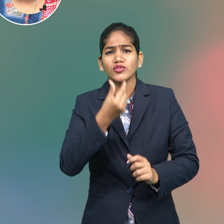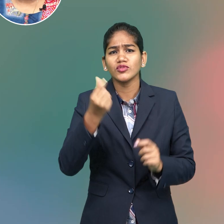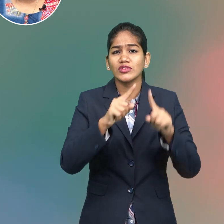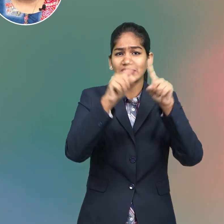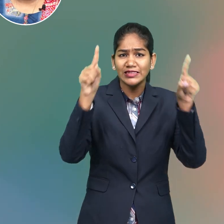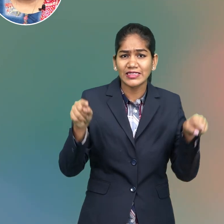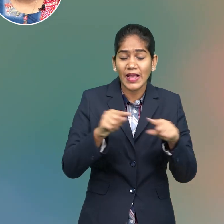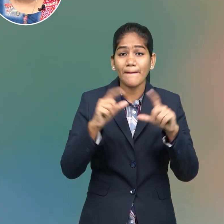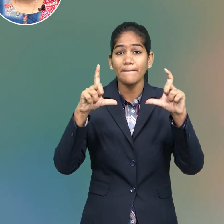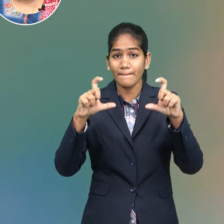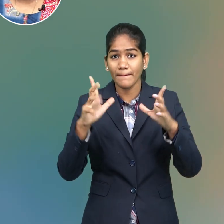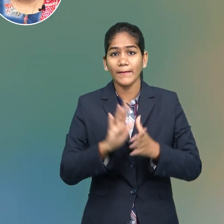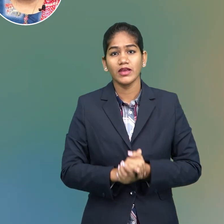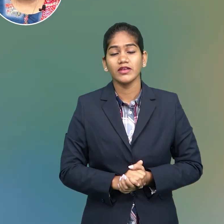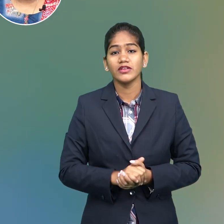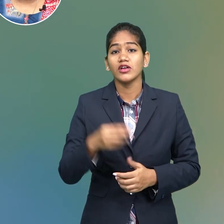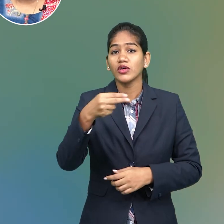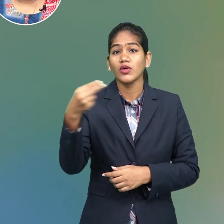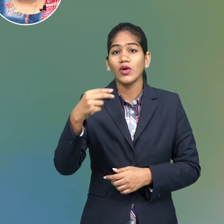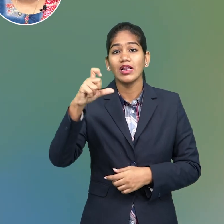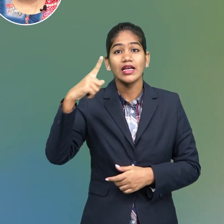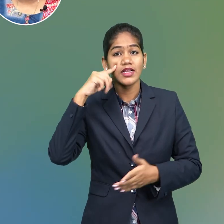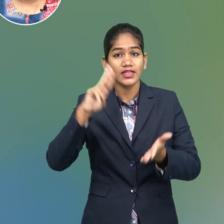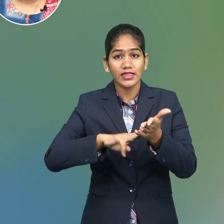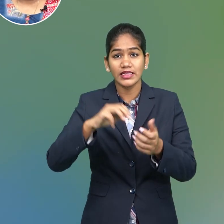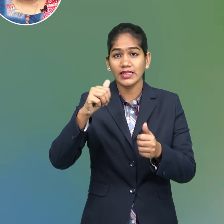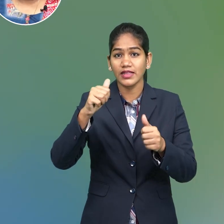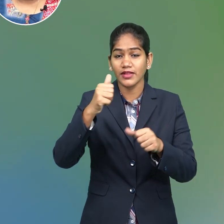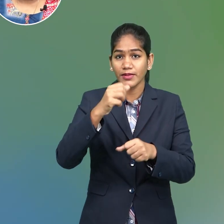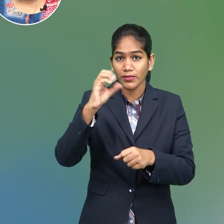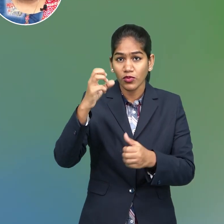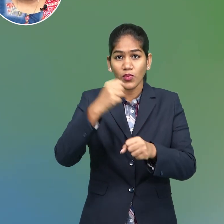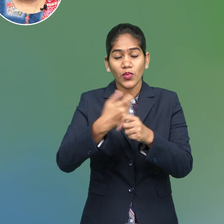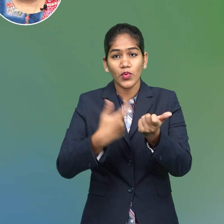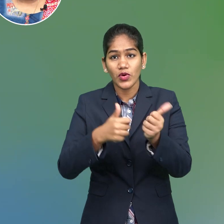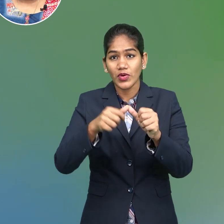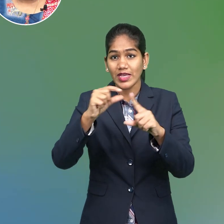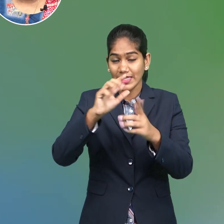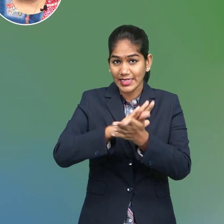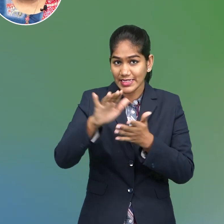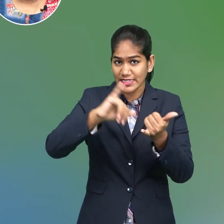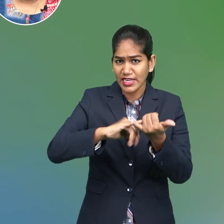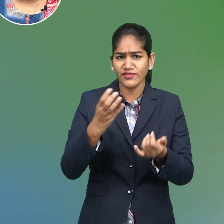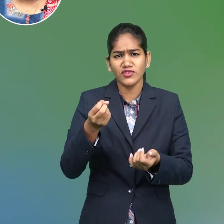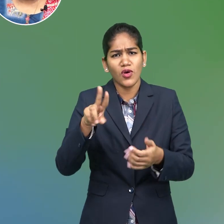picture called climographs or climatographs.